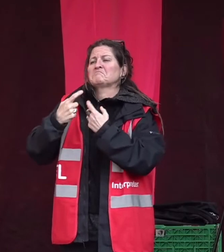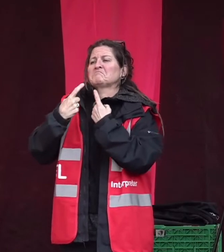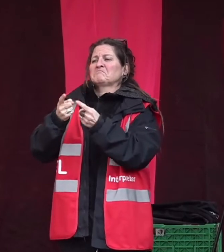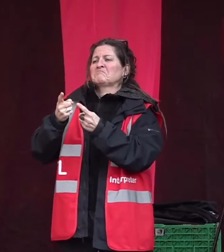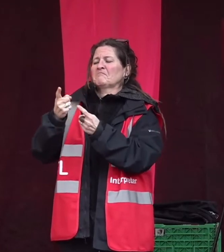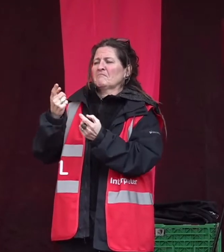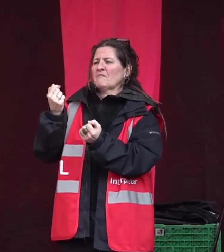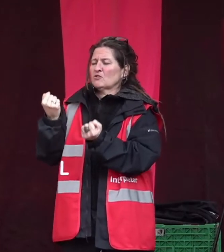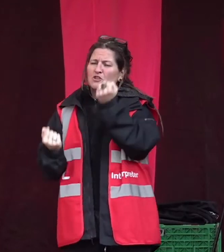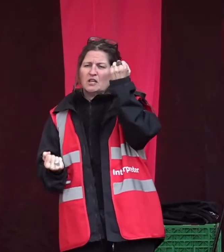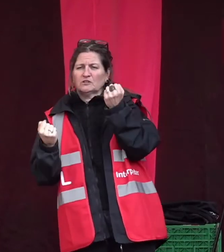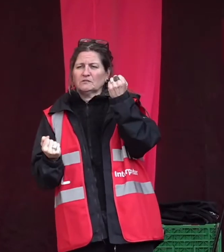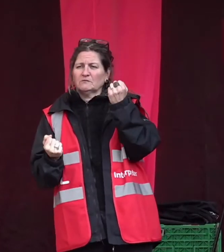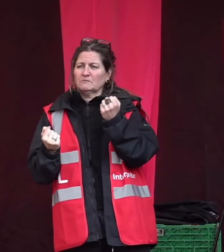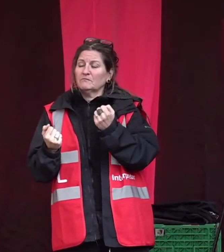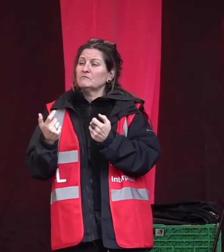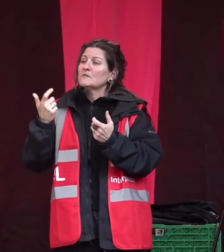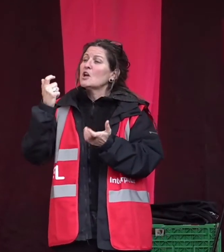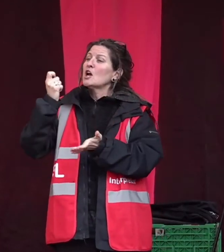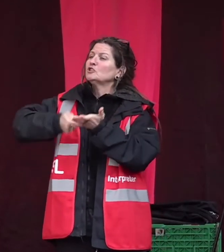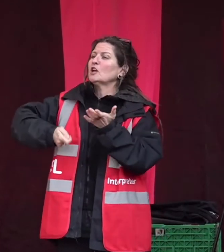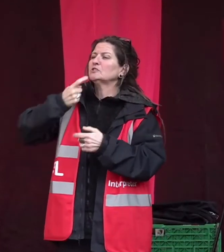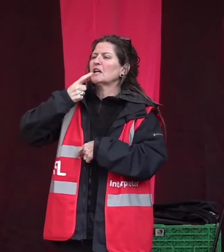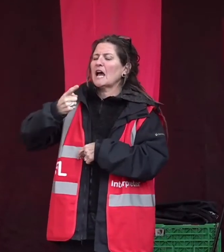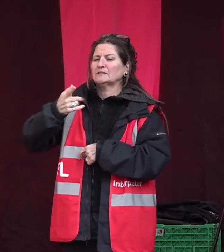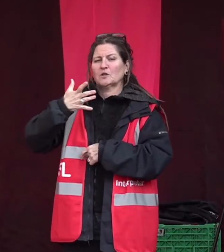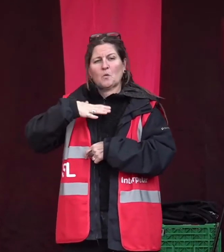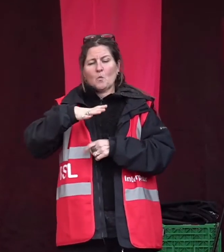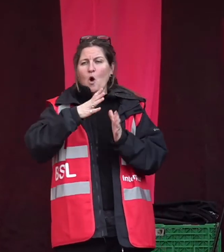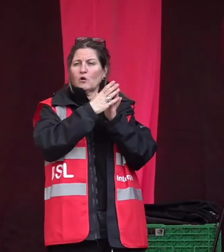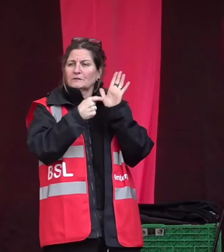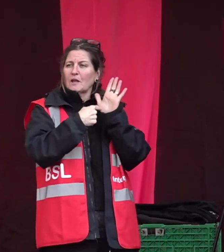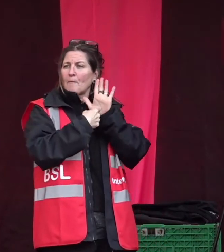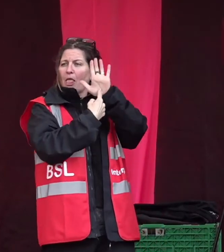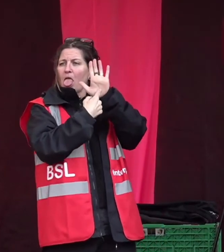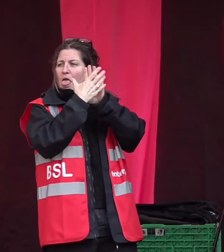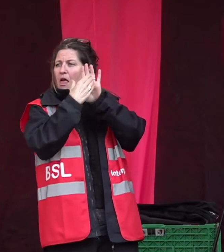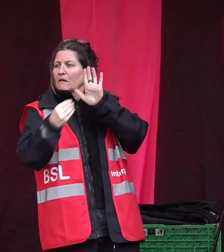said, it was to deter other people from copying them.